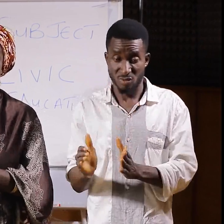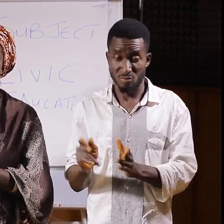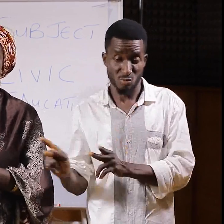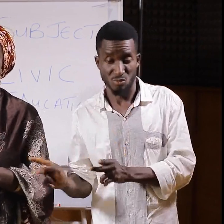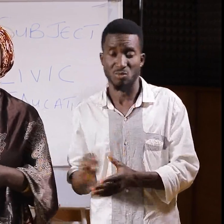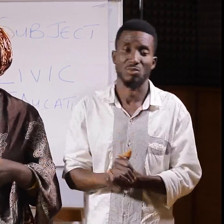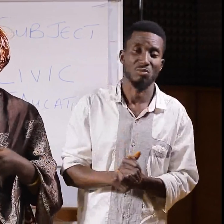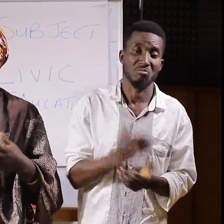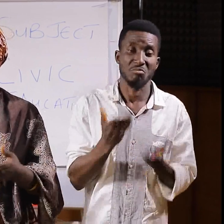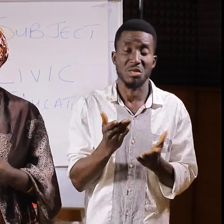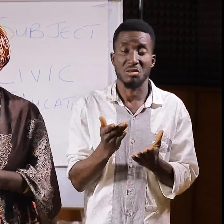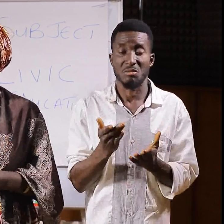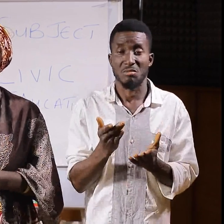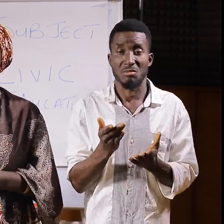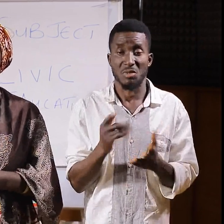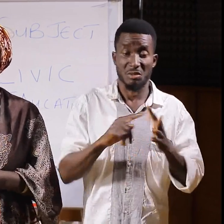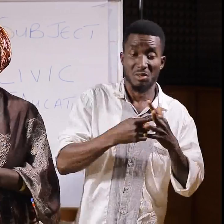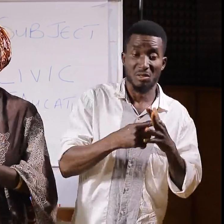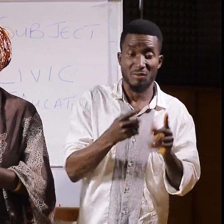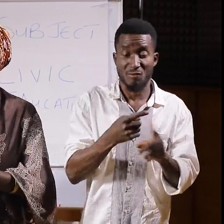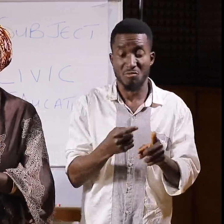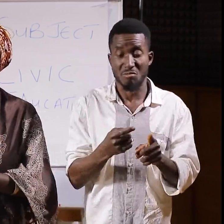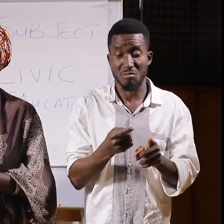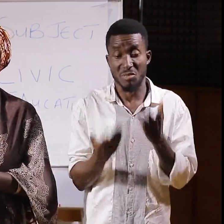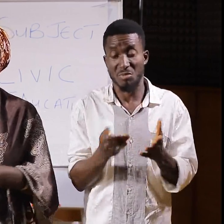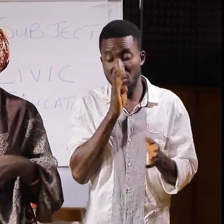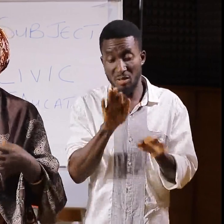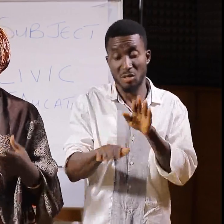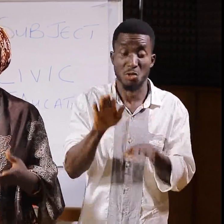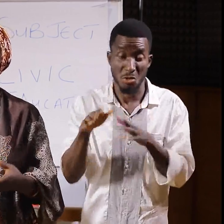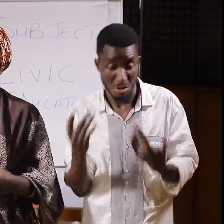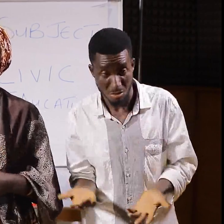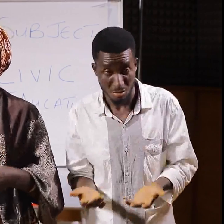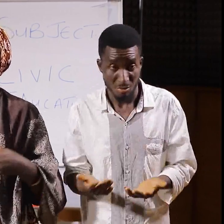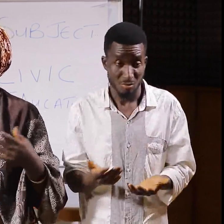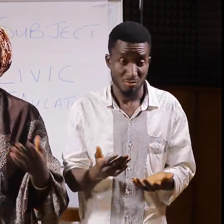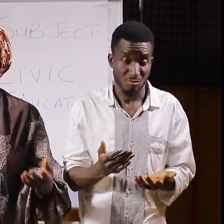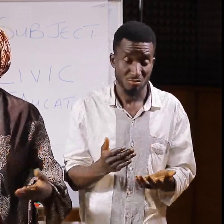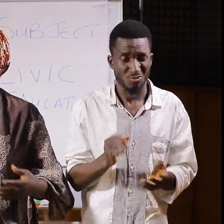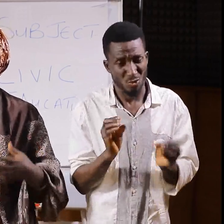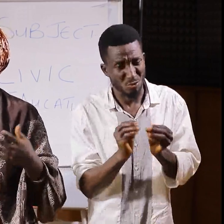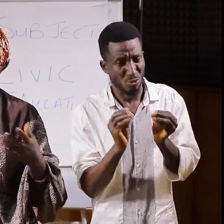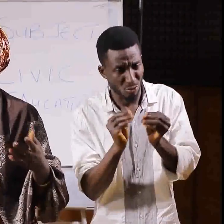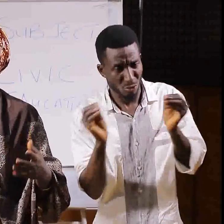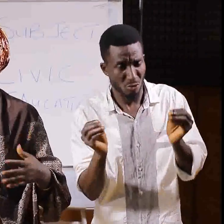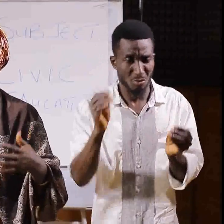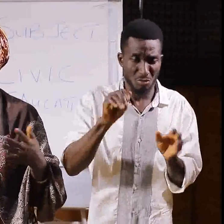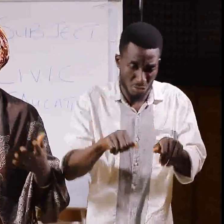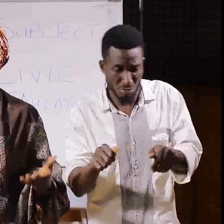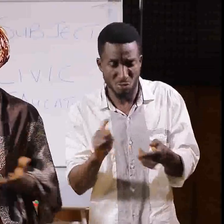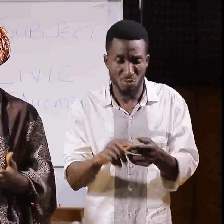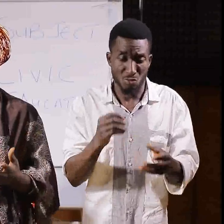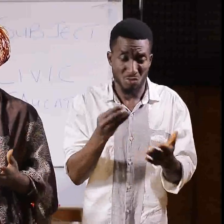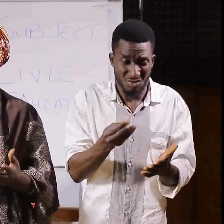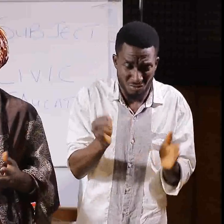people, maybe they start from being a vulcanizer. Gradually, they are able to get to